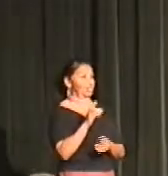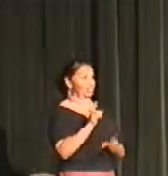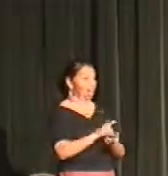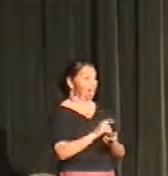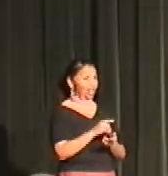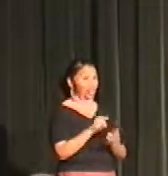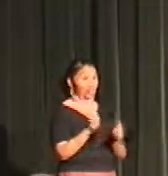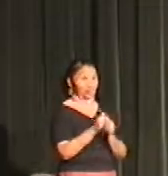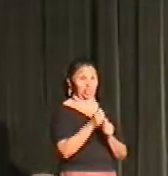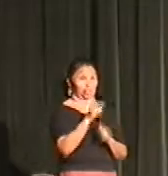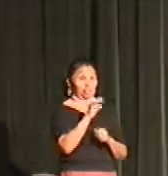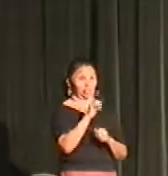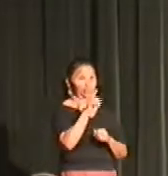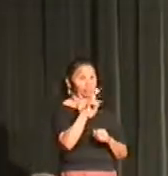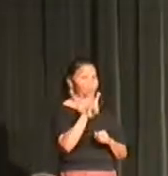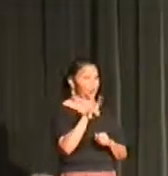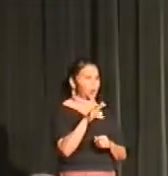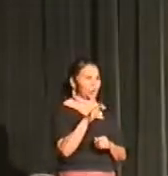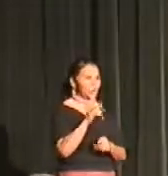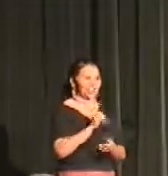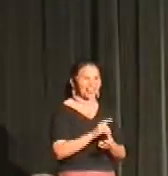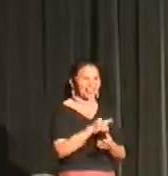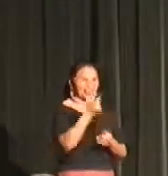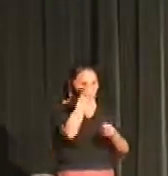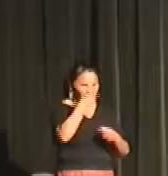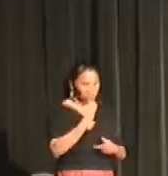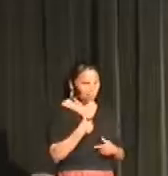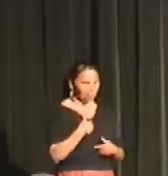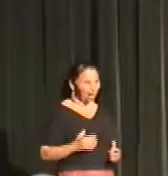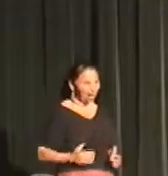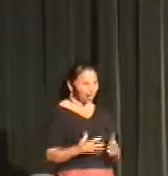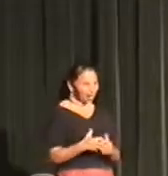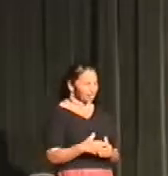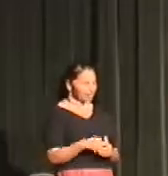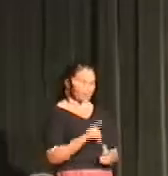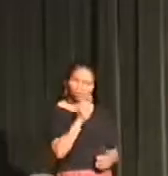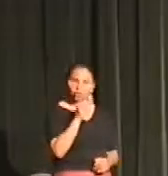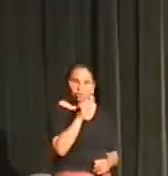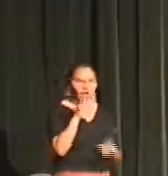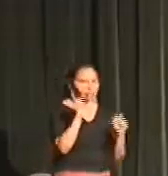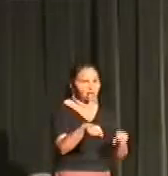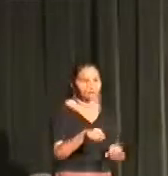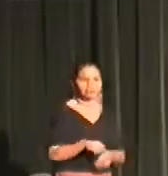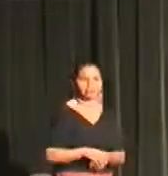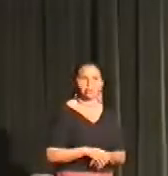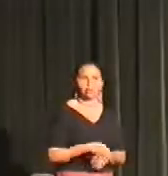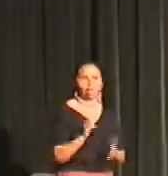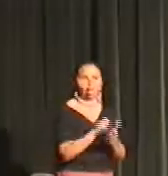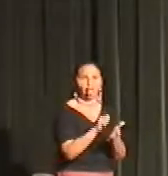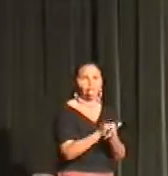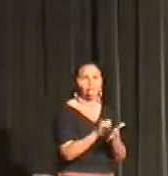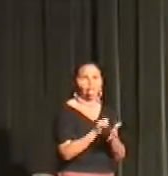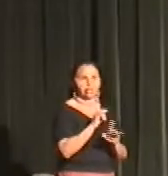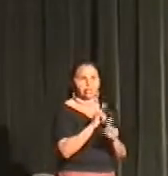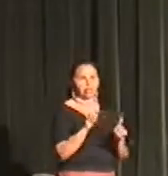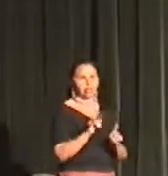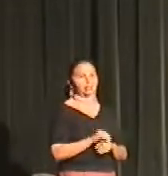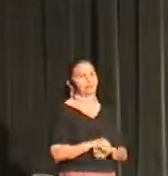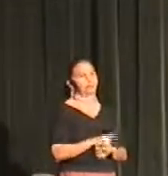flu. And she told me that I was pregnant, which I was sure was not possible. But I was, and so they told me I was having what they call